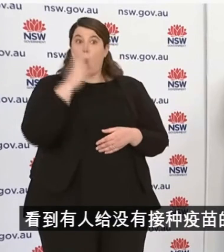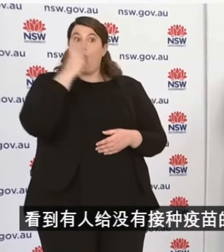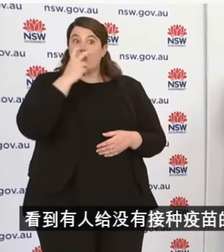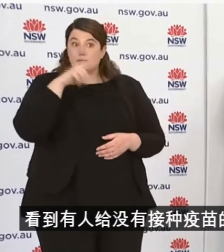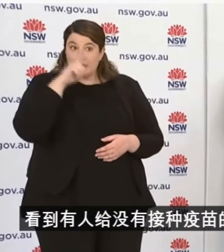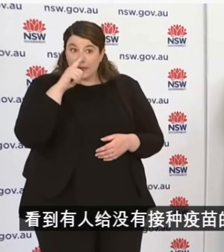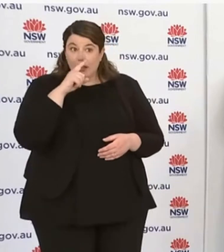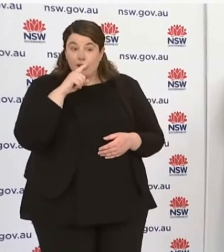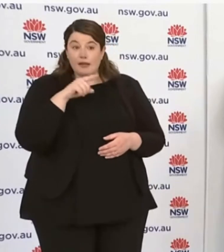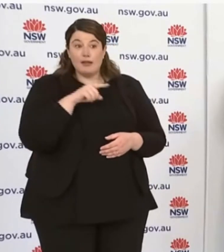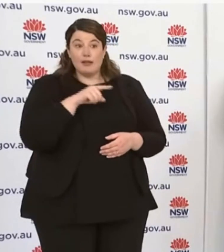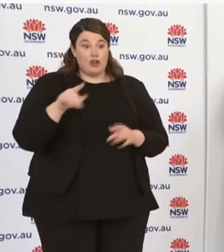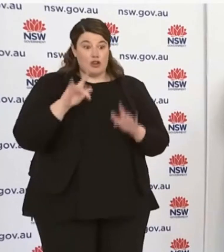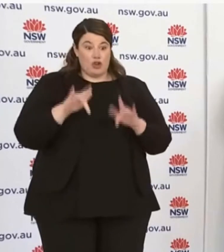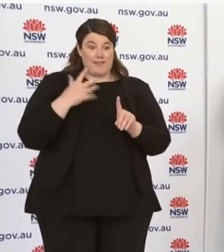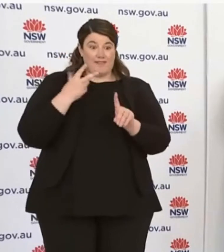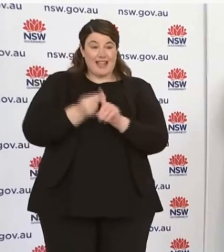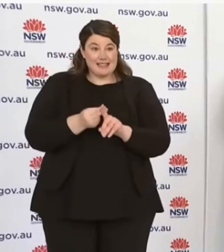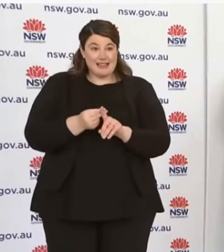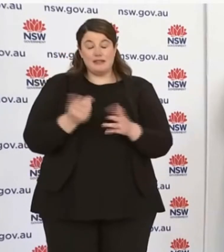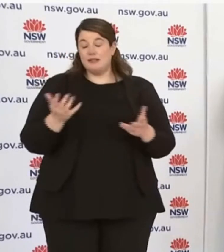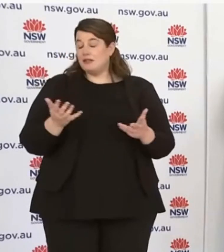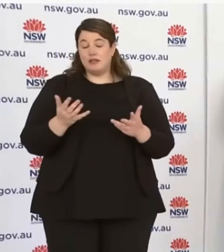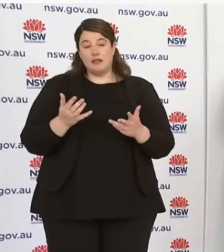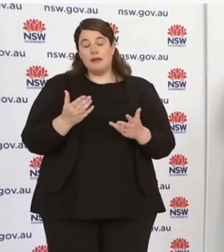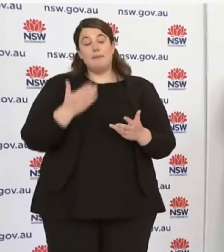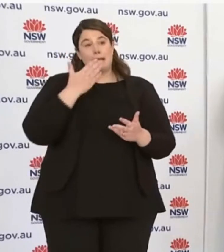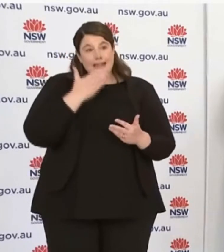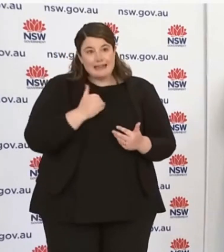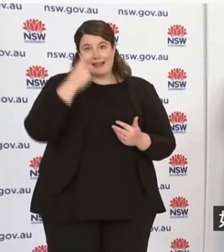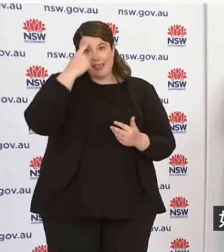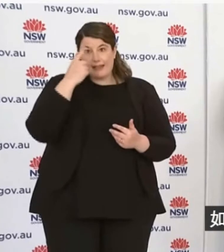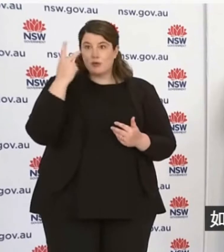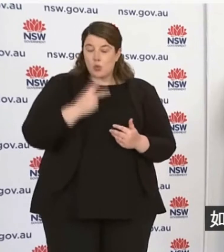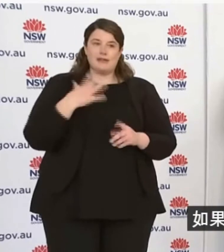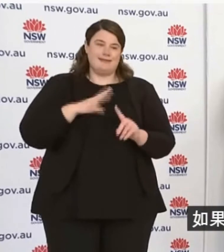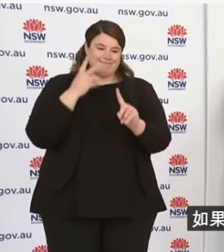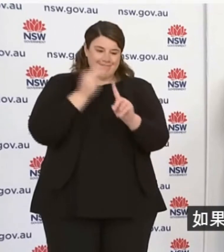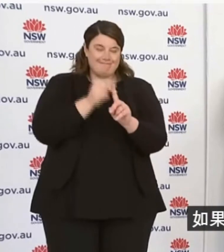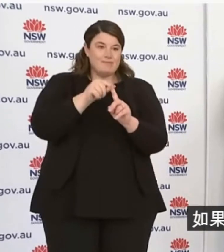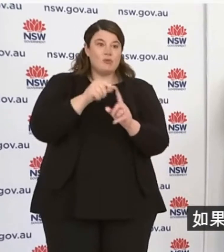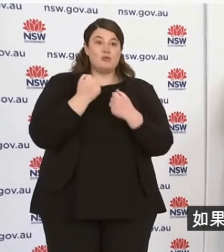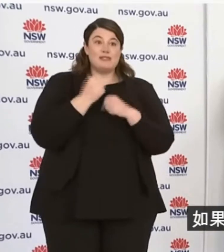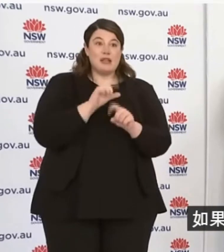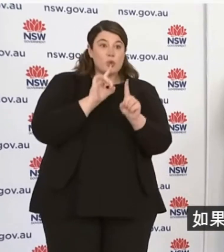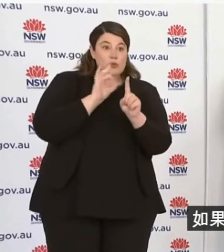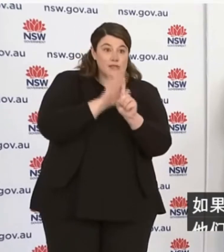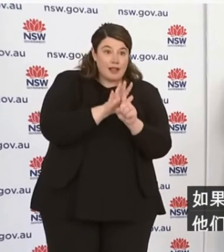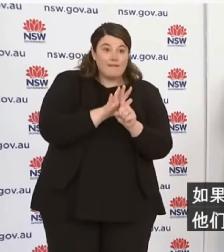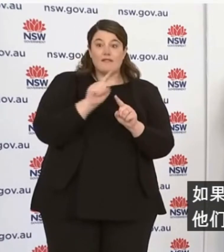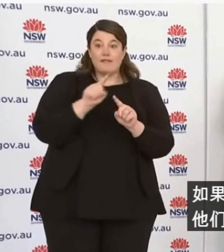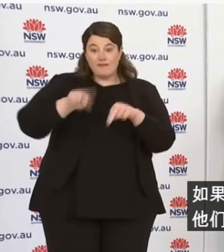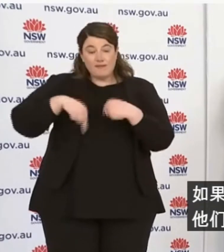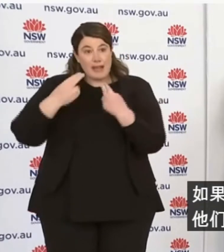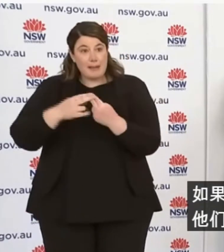people that are not vaccinated. We need to get that vaccine into arms if we're going to protect